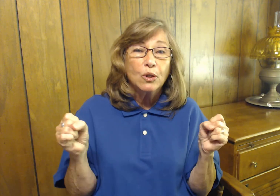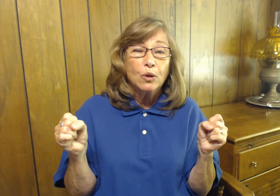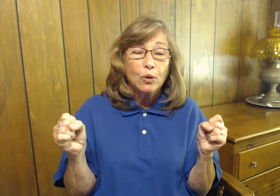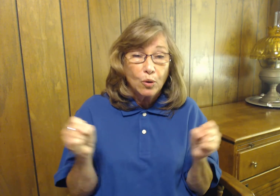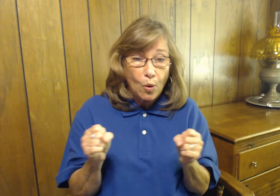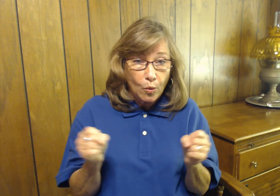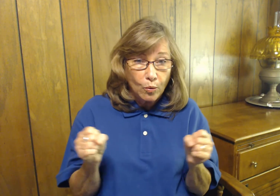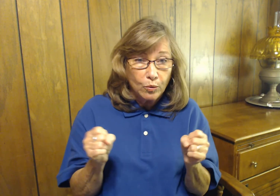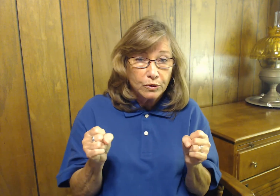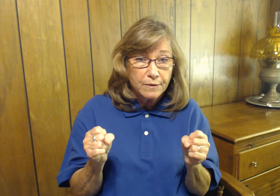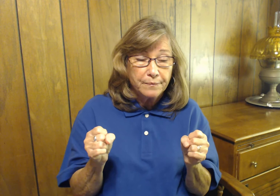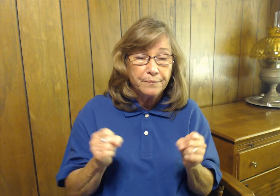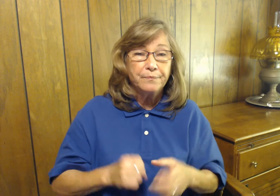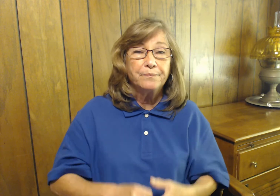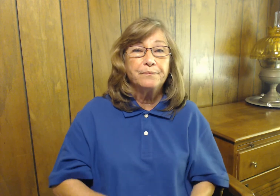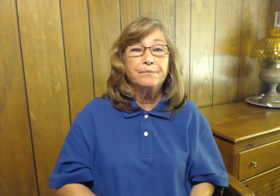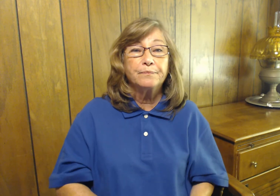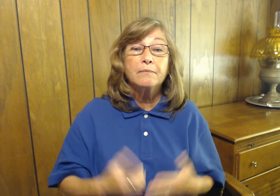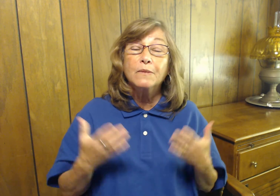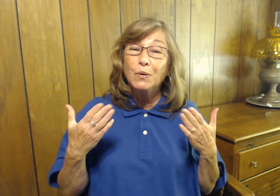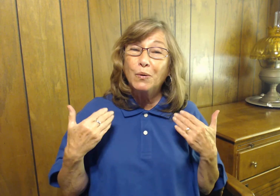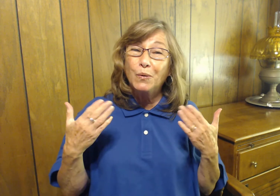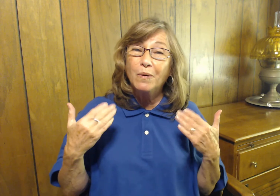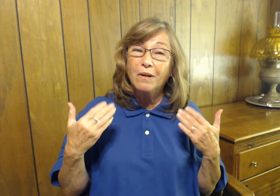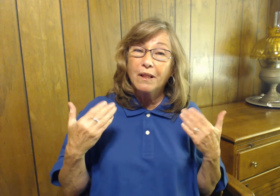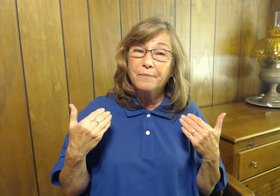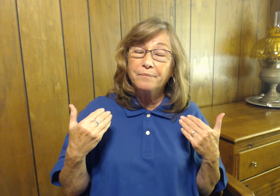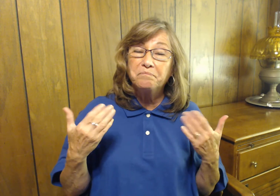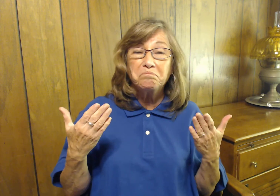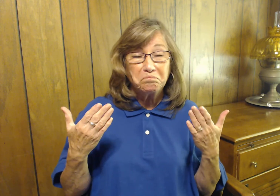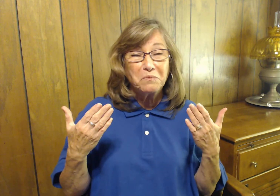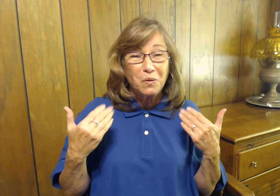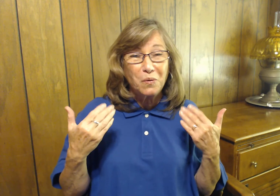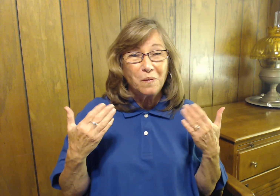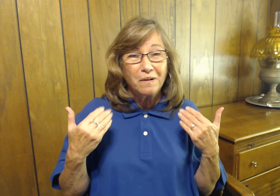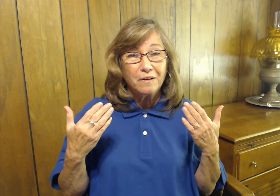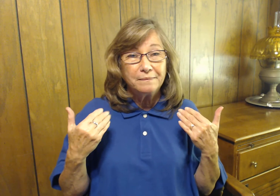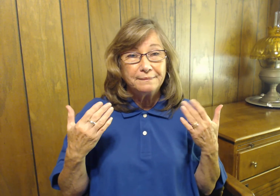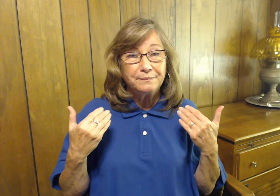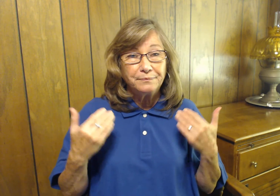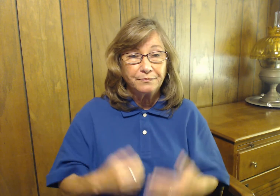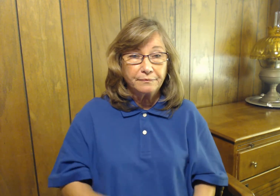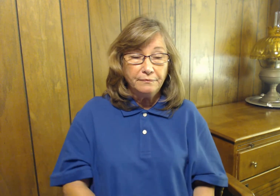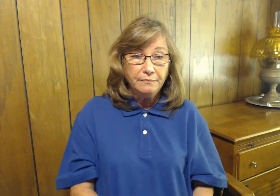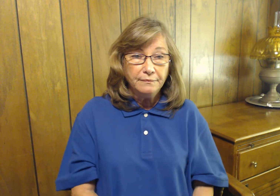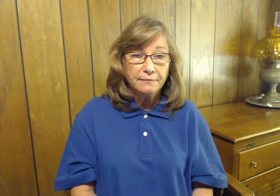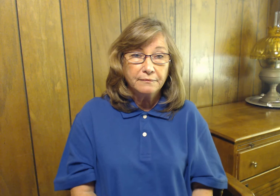cool cool dark